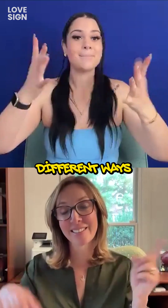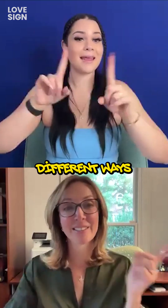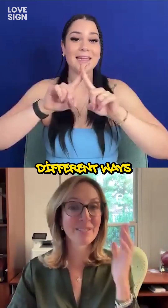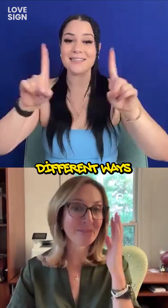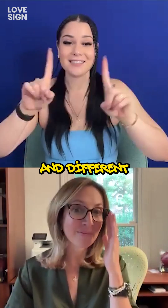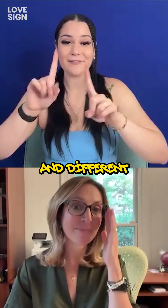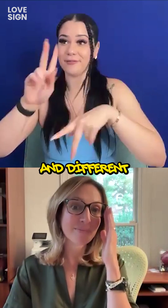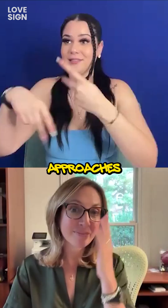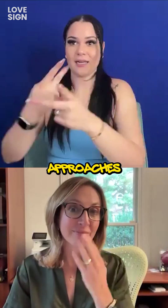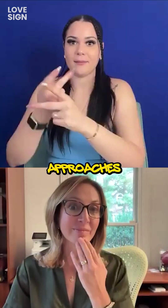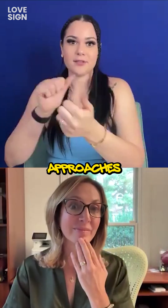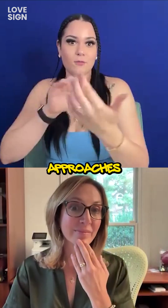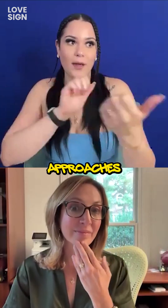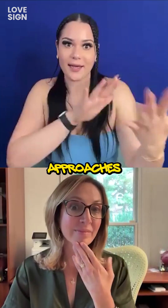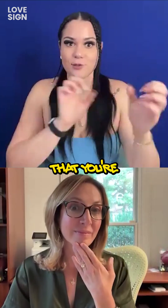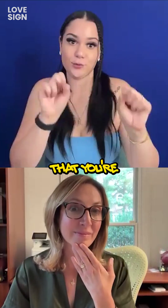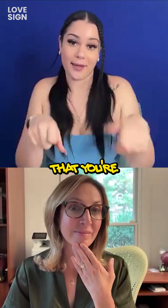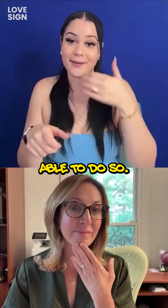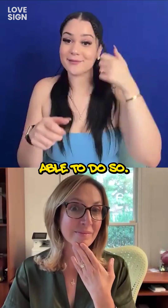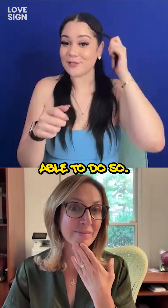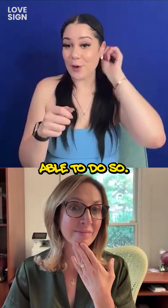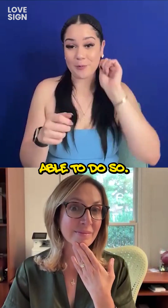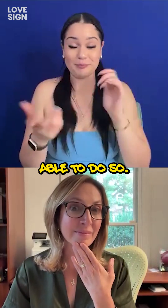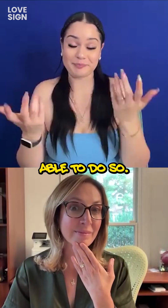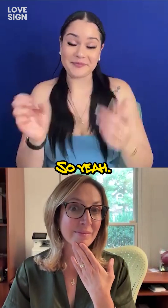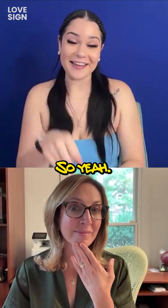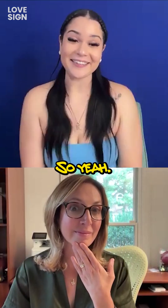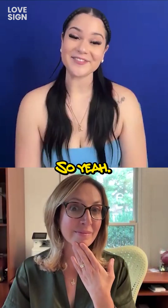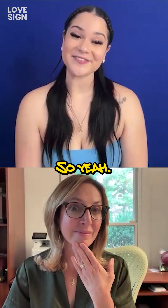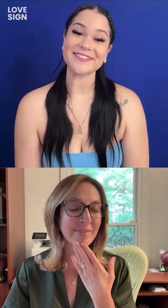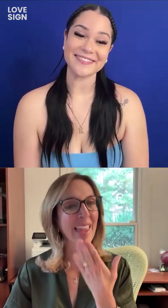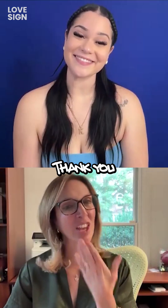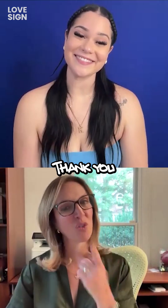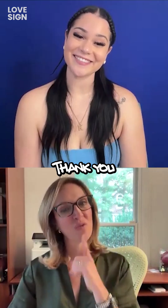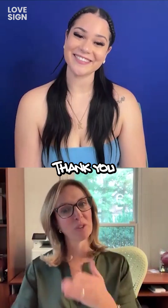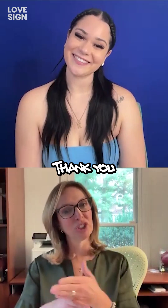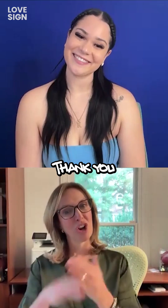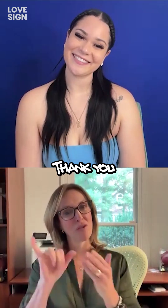so Yeah. many different ways and different approaches that you're able to do so. So, yeah.